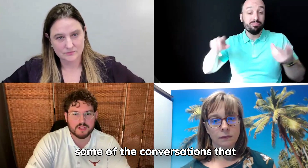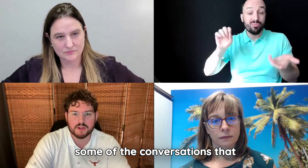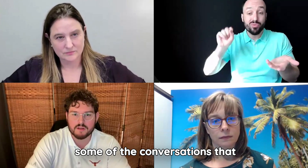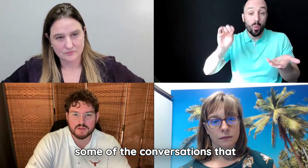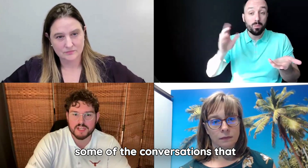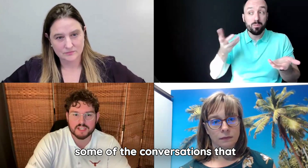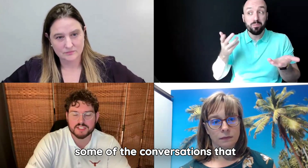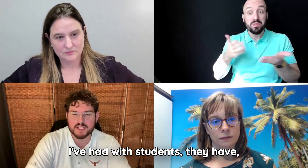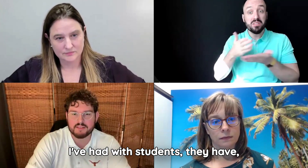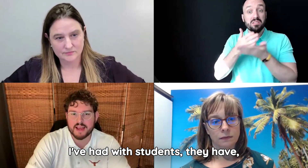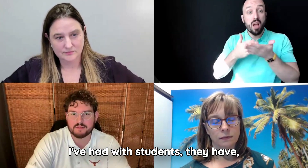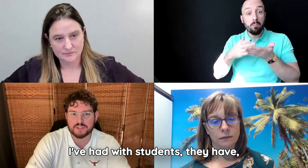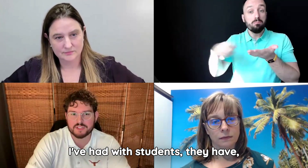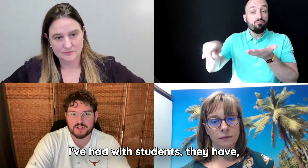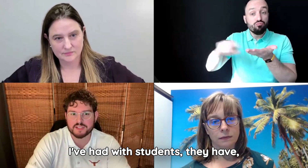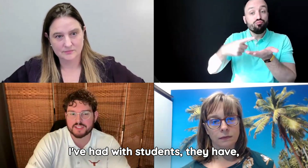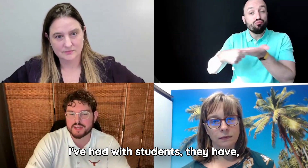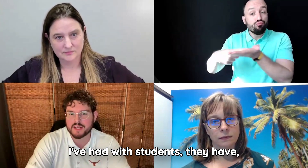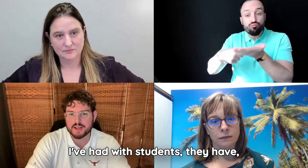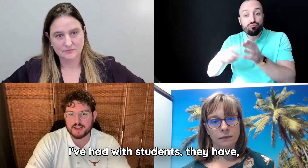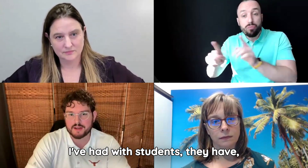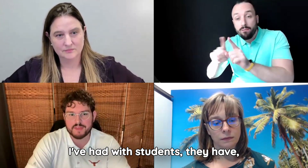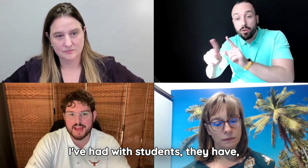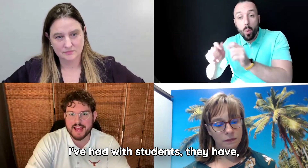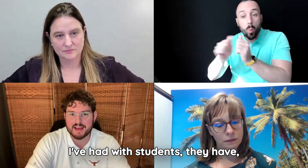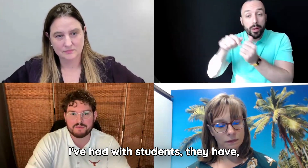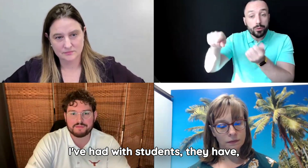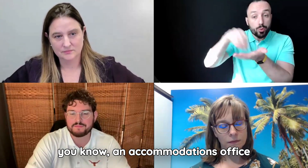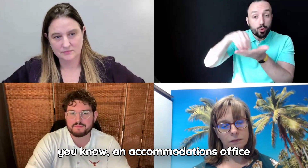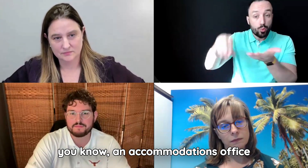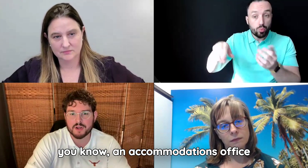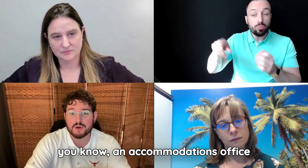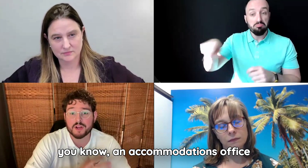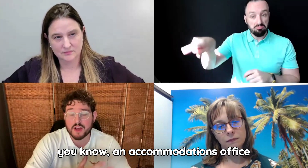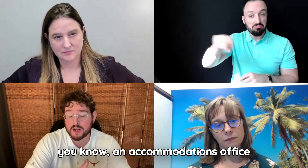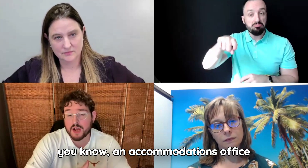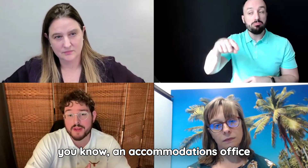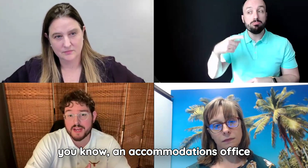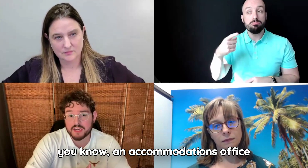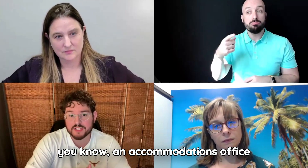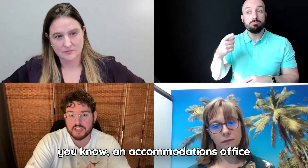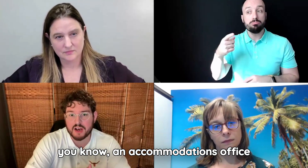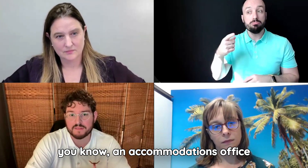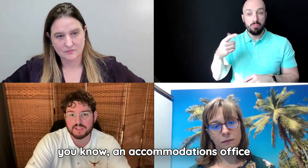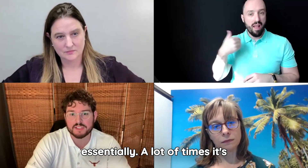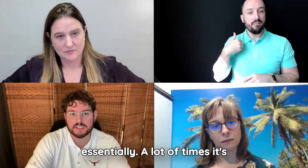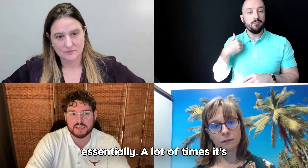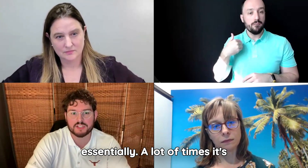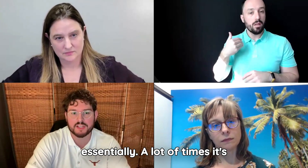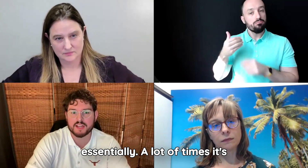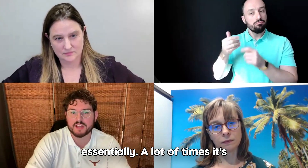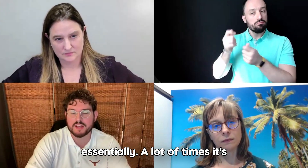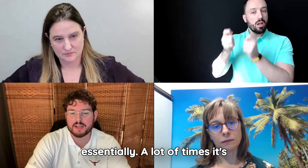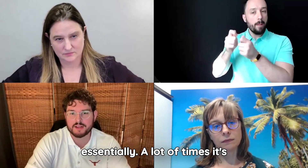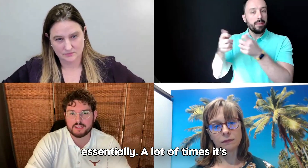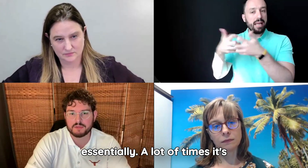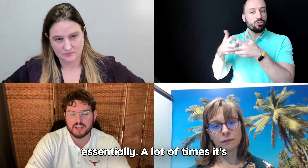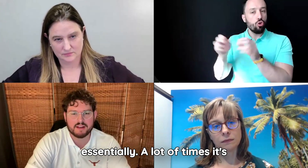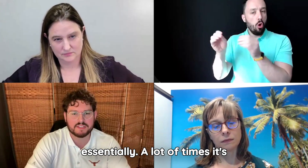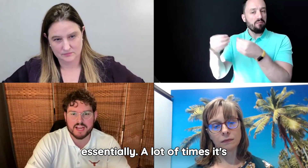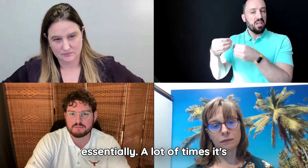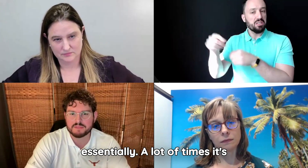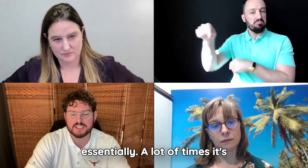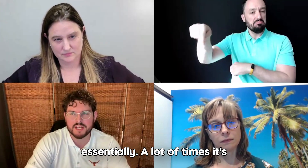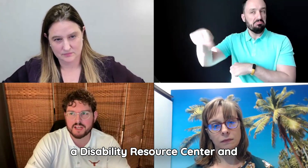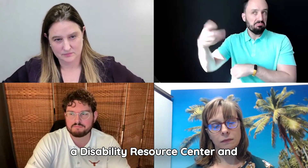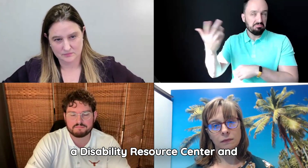in some of the conversations that I've had with students, they have, an accommodations office, essentially. A